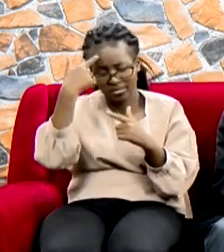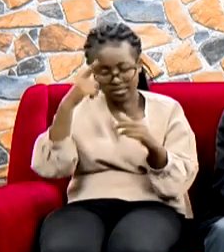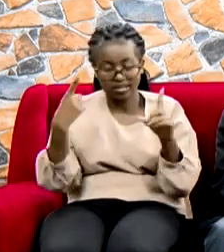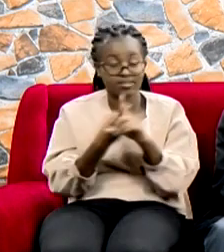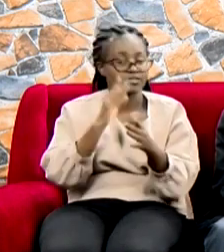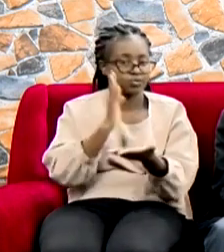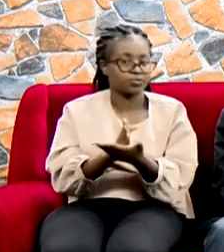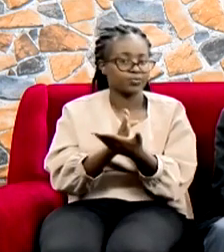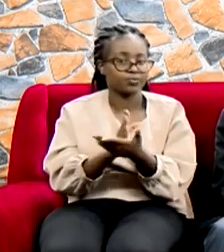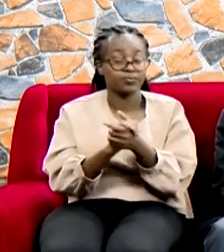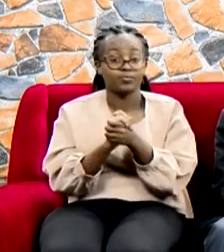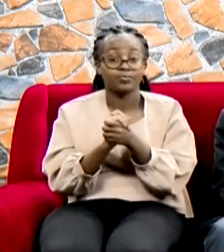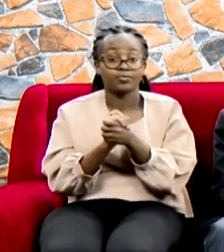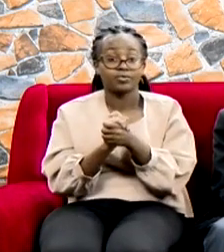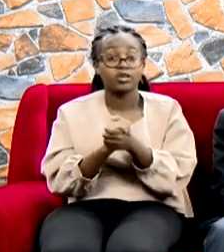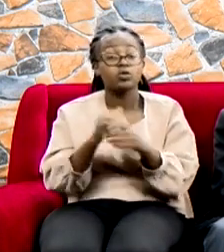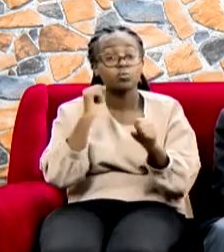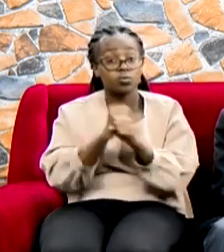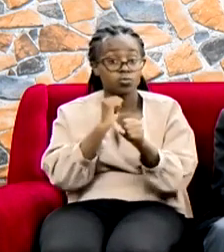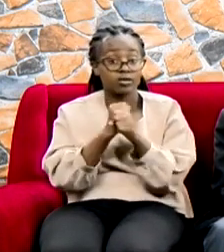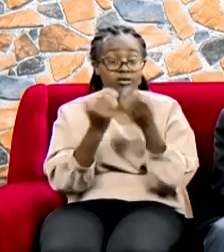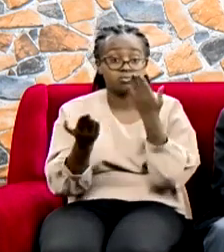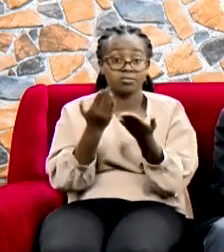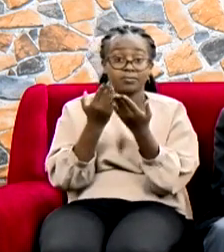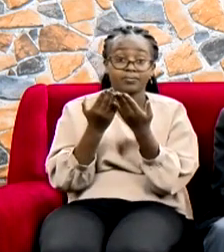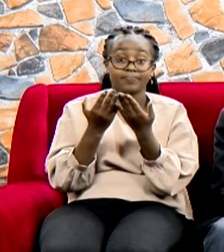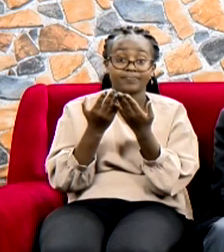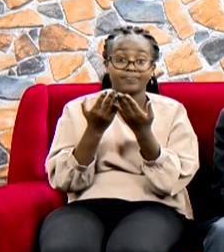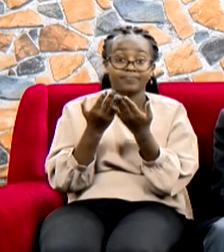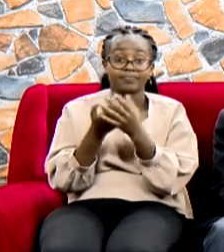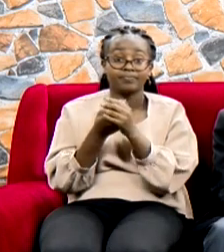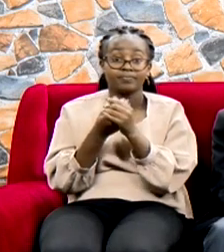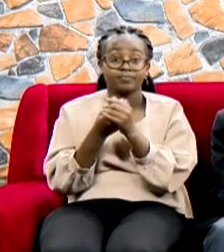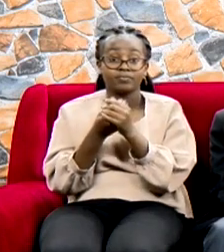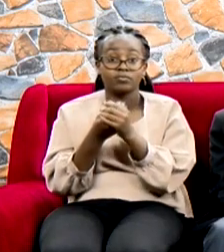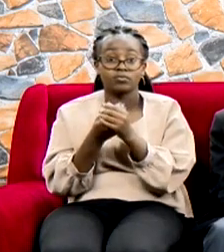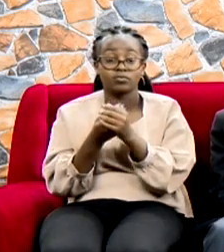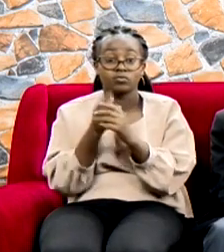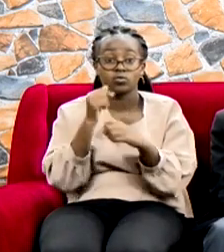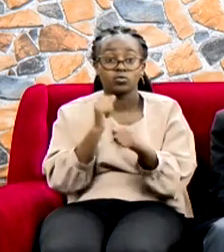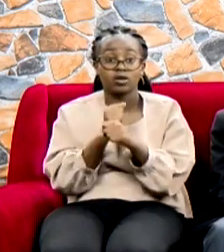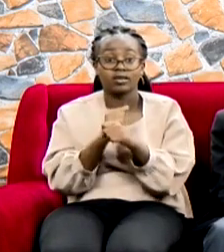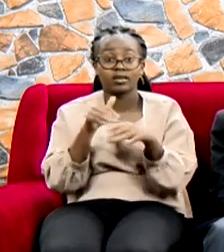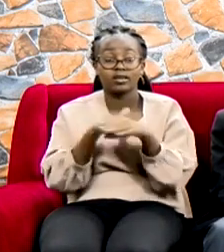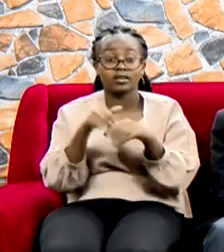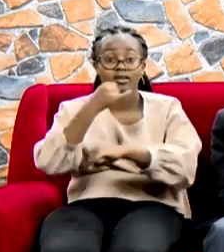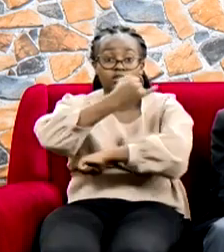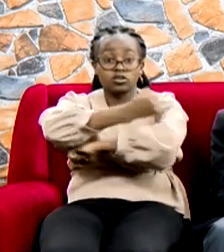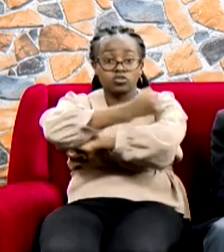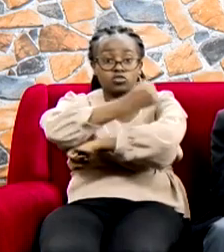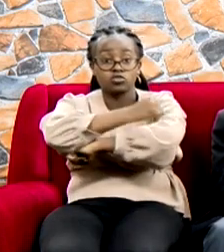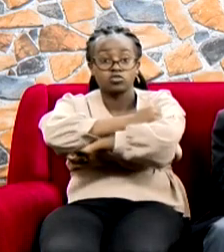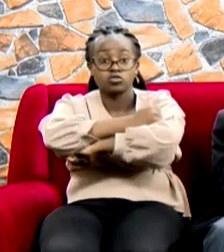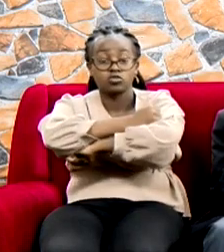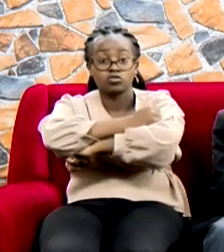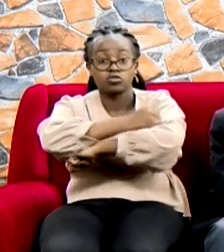differently. Yeah, you see, you could be working, let's say, you're working in an institution